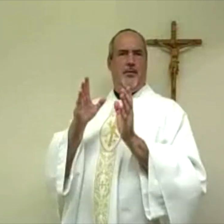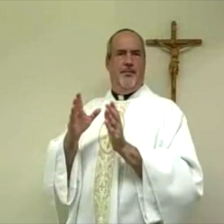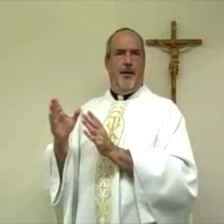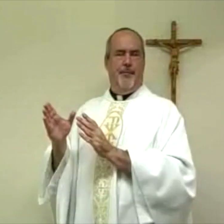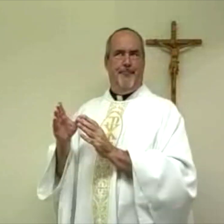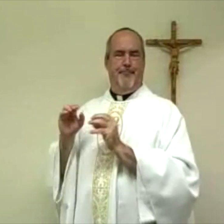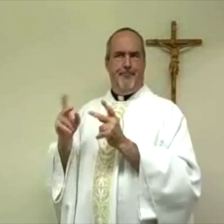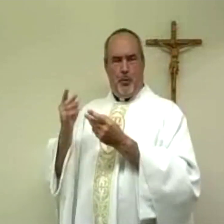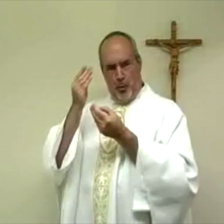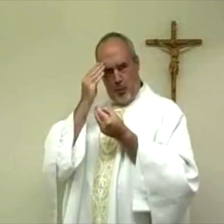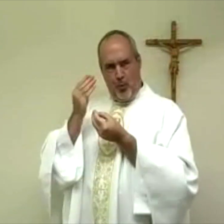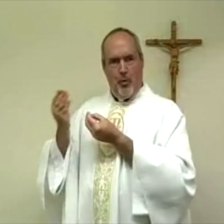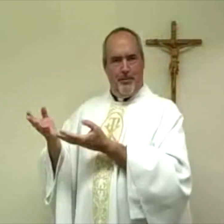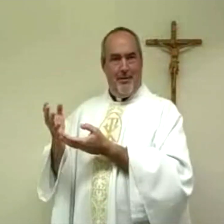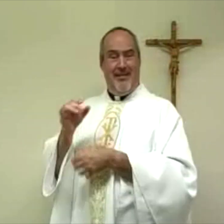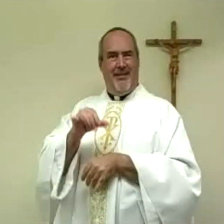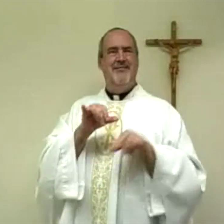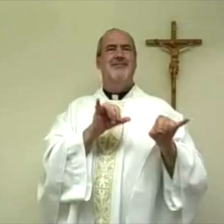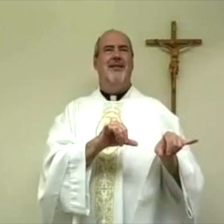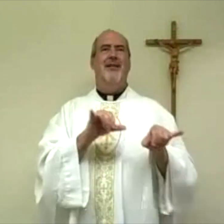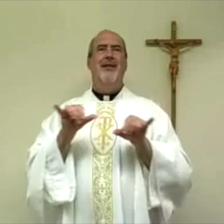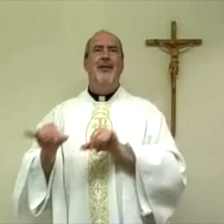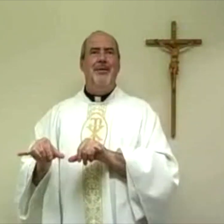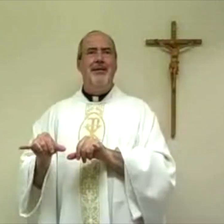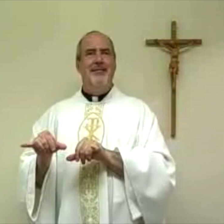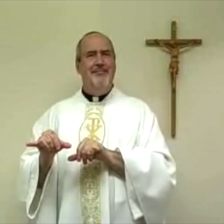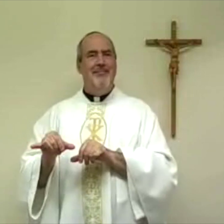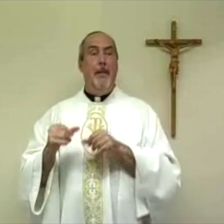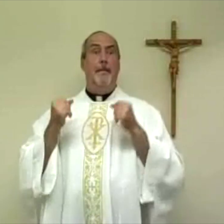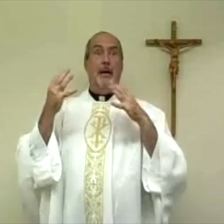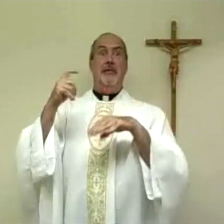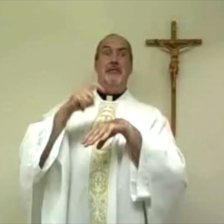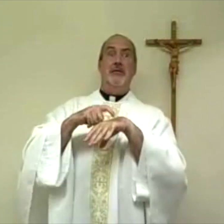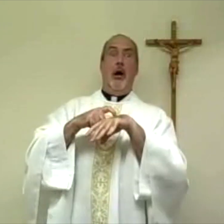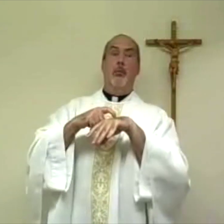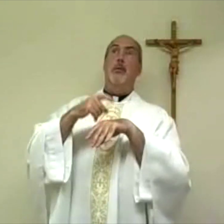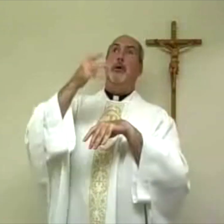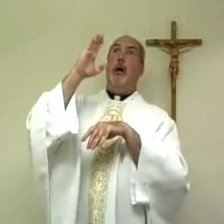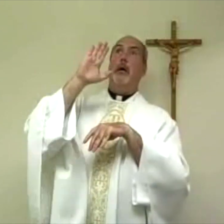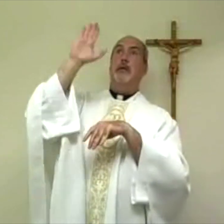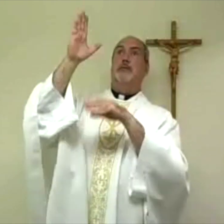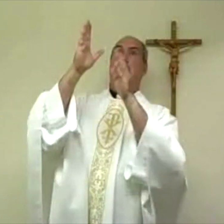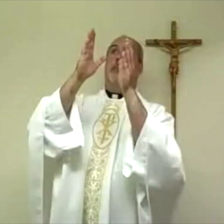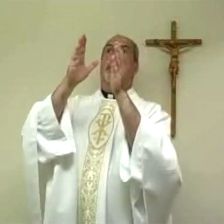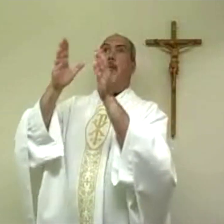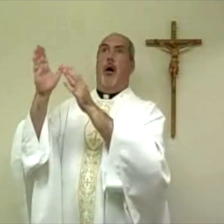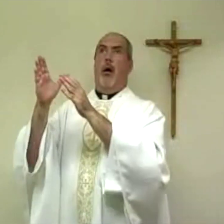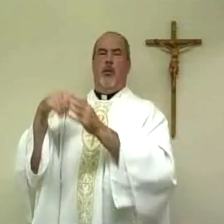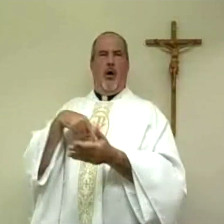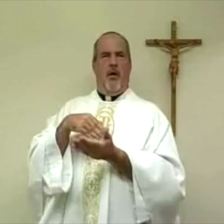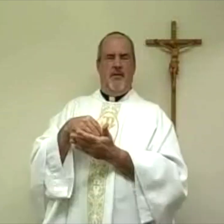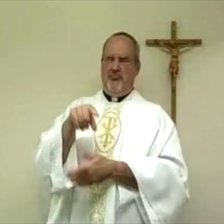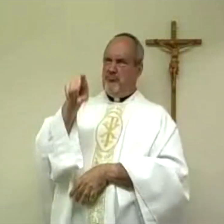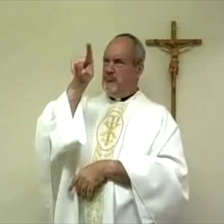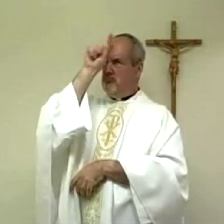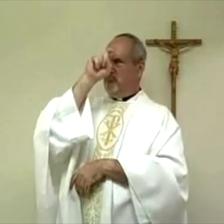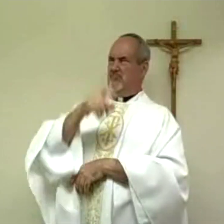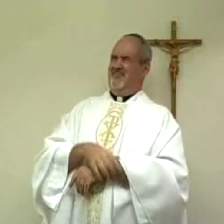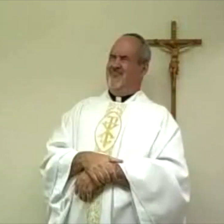him, but he knew that Jesus had a different plan, and so he obeyed him. So many times God has